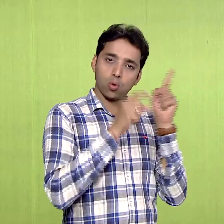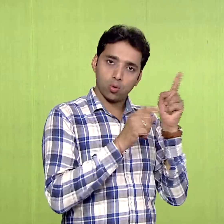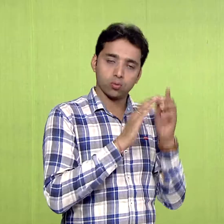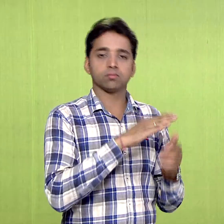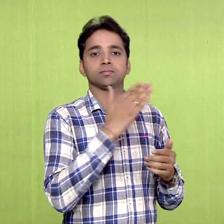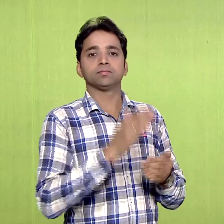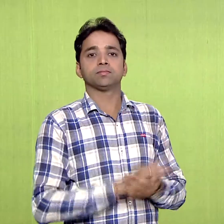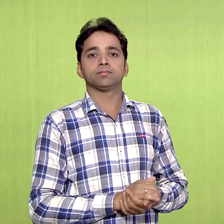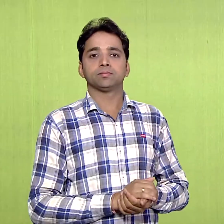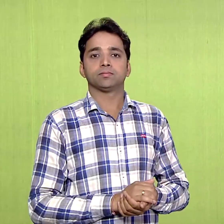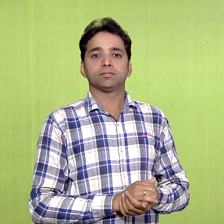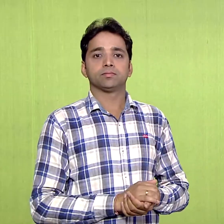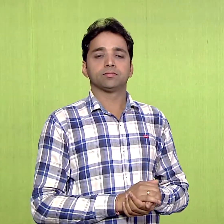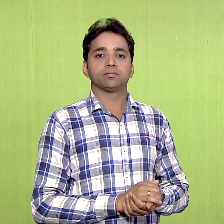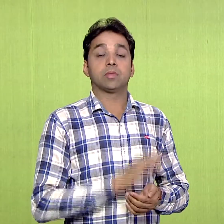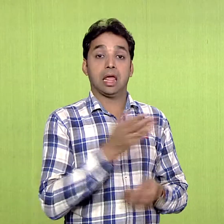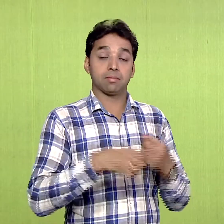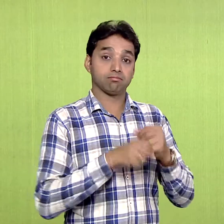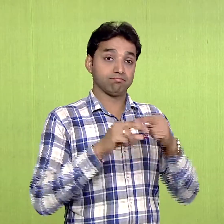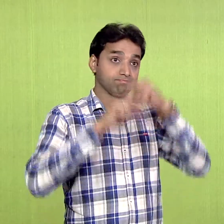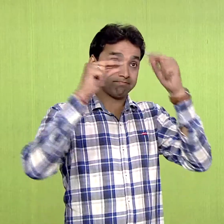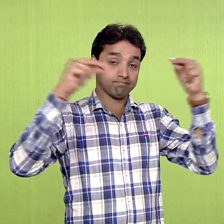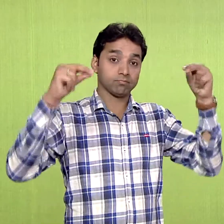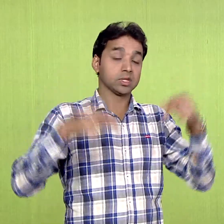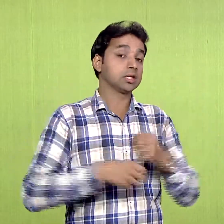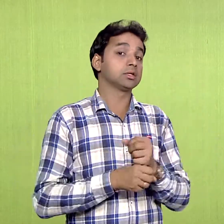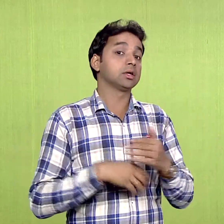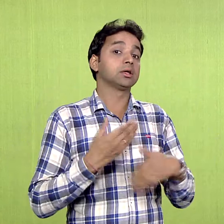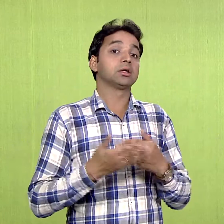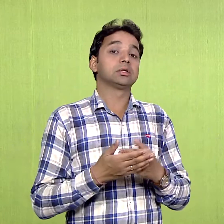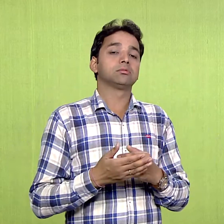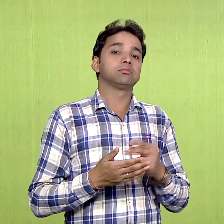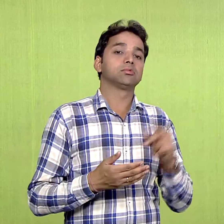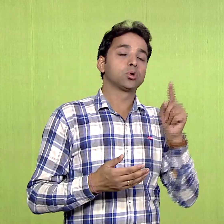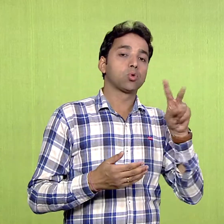and has been designed as a 12-wheeled chariot.